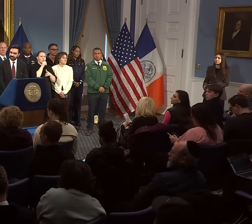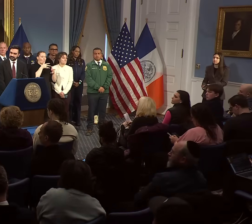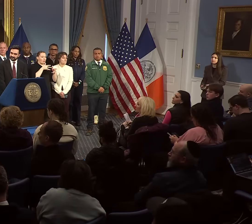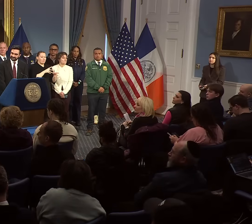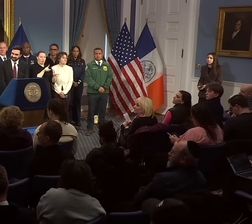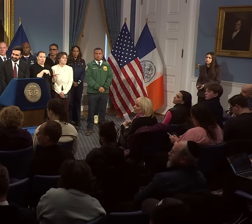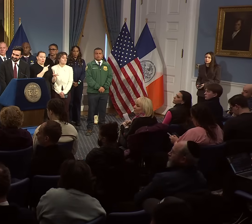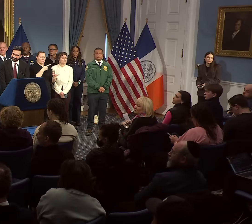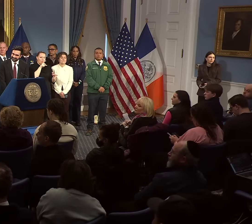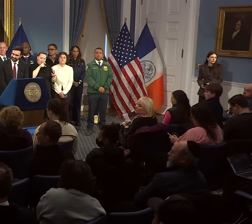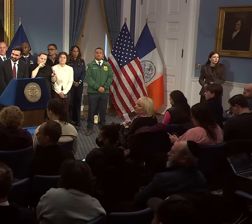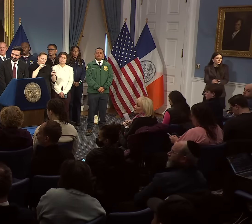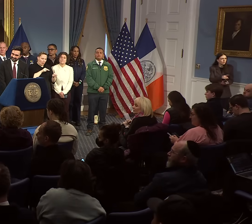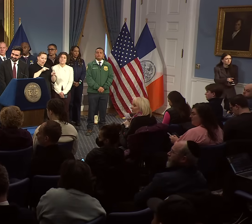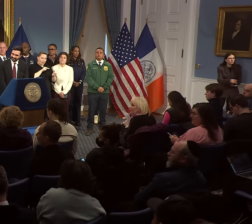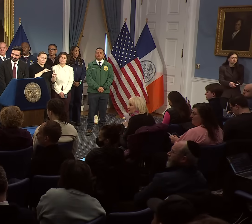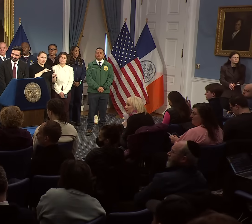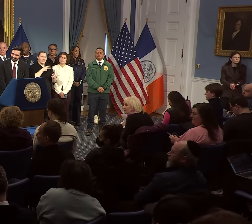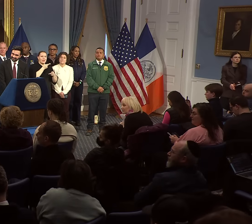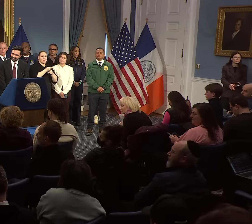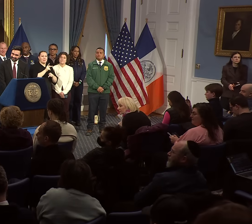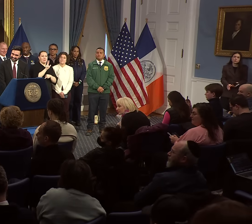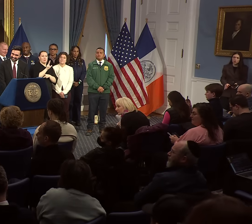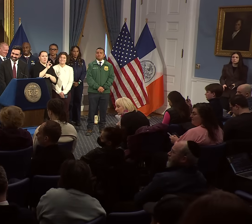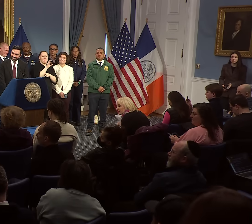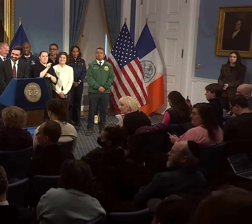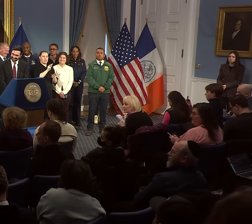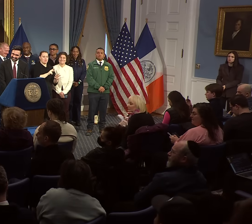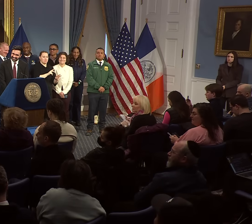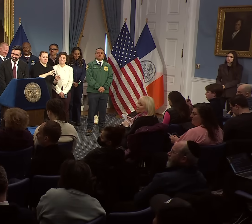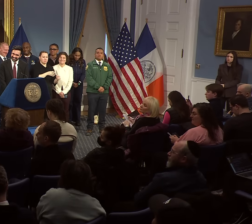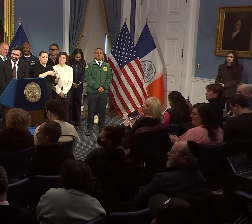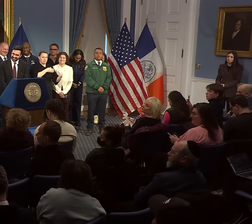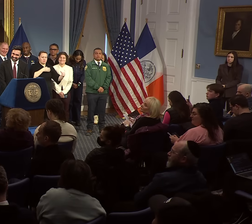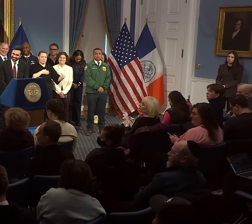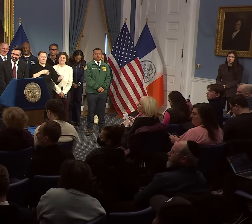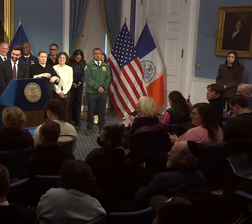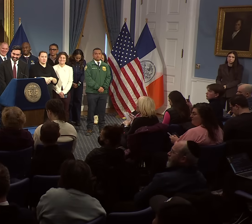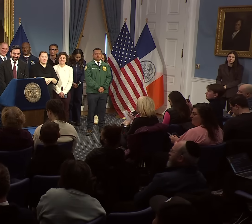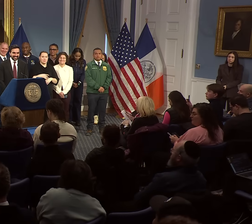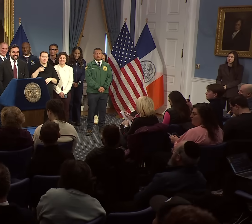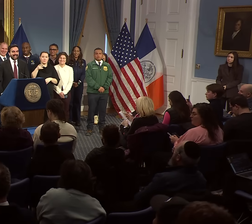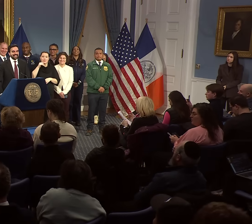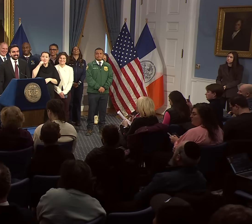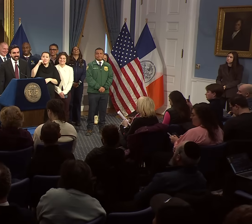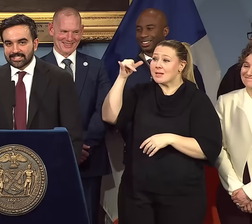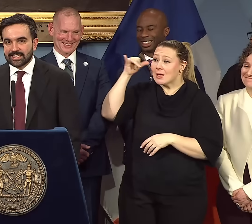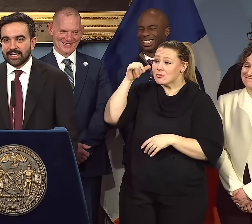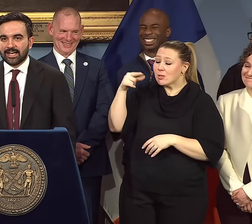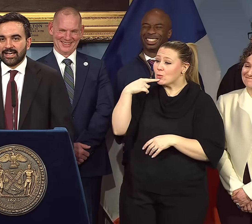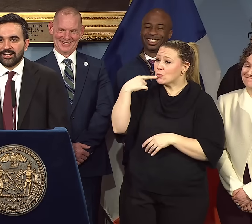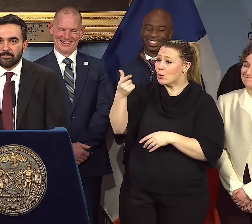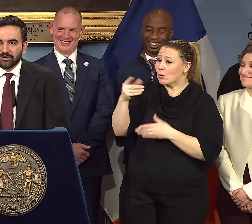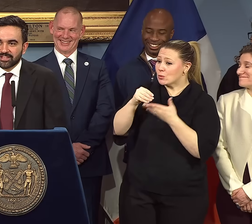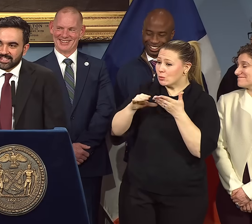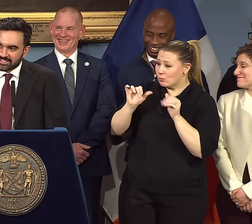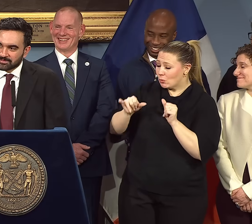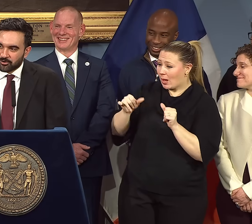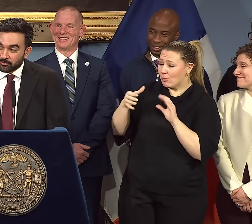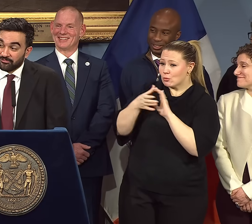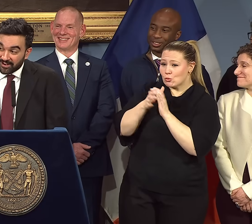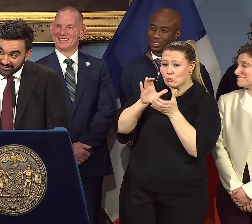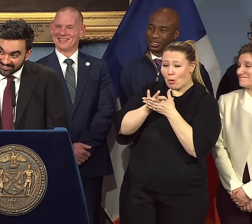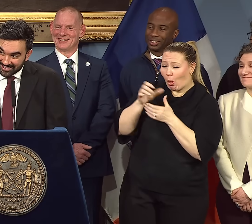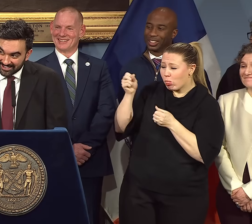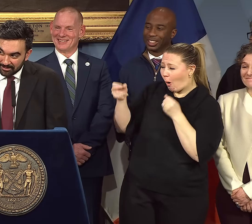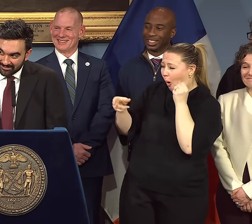go ahead. So yesterday you told students they could throw a snowball at you if they were upset. Has anyone done that yet? Not yet. A number of the kids this